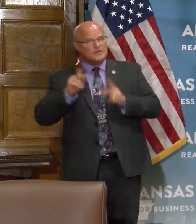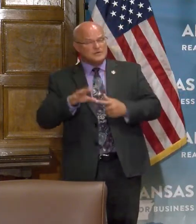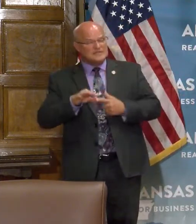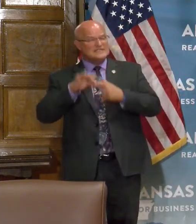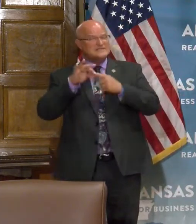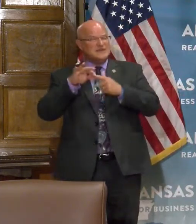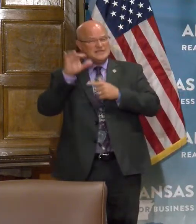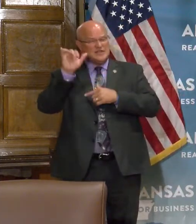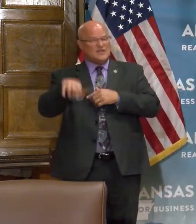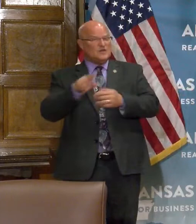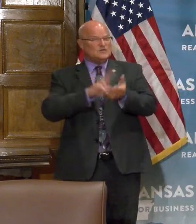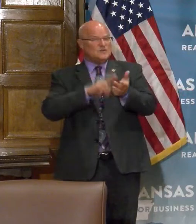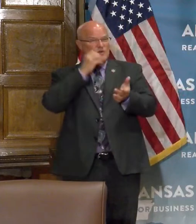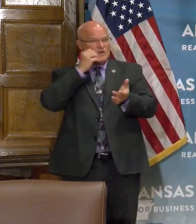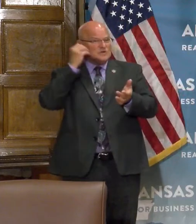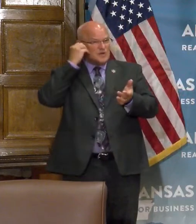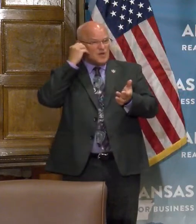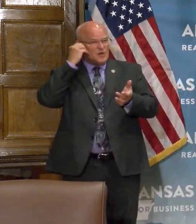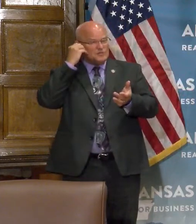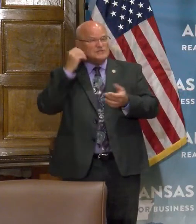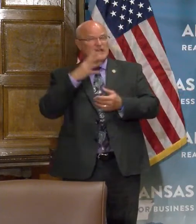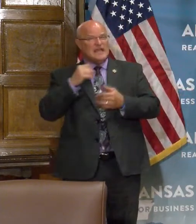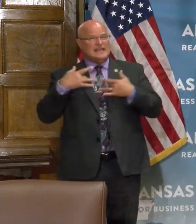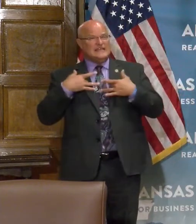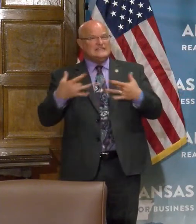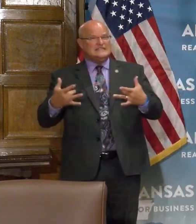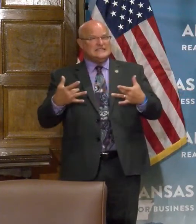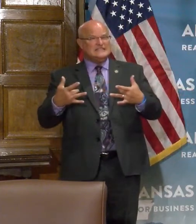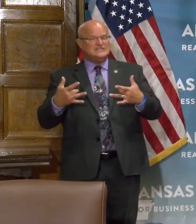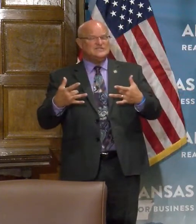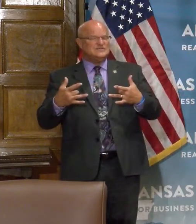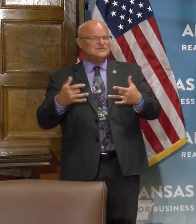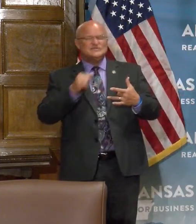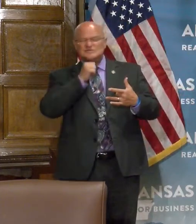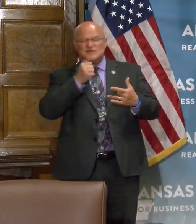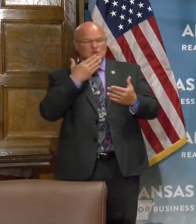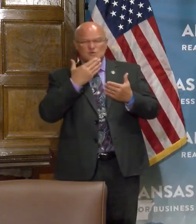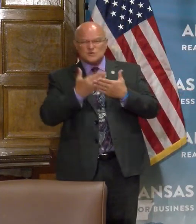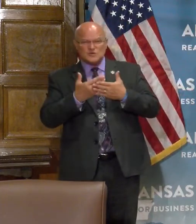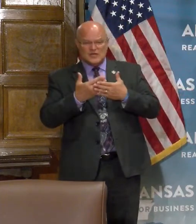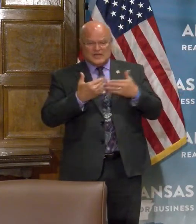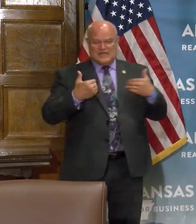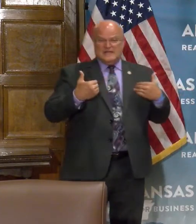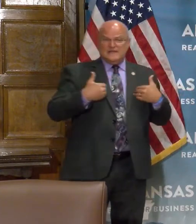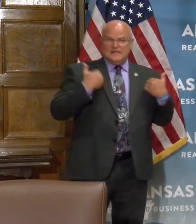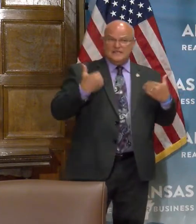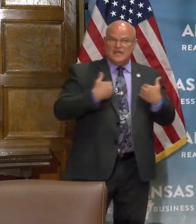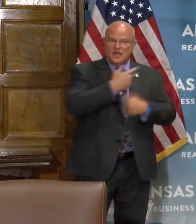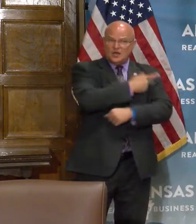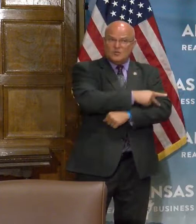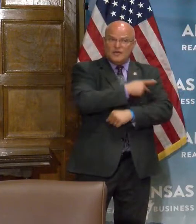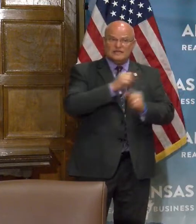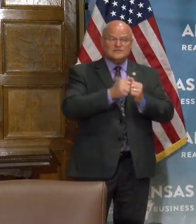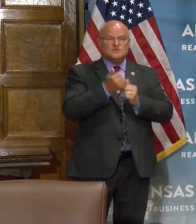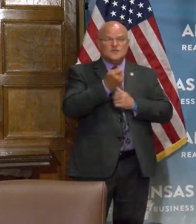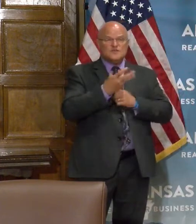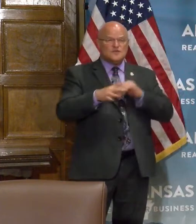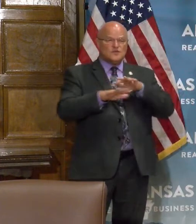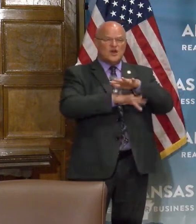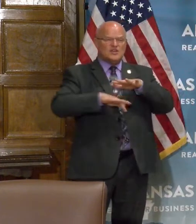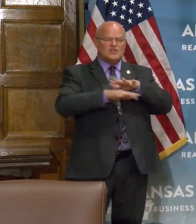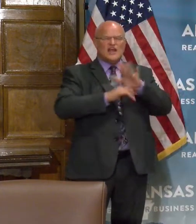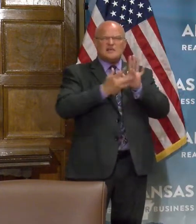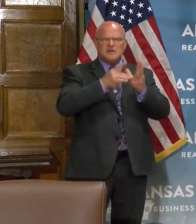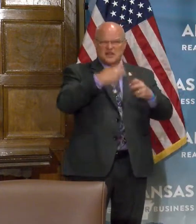especially those in nursing homes, and they tended to fare less well. Our younger patients, those with fewer underlying